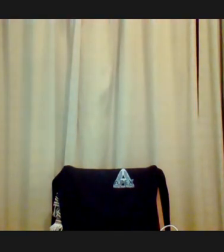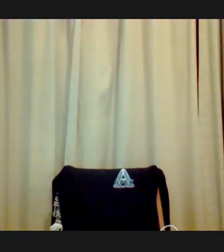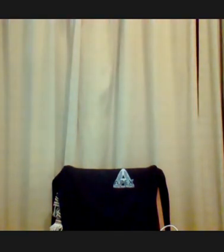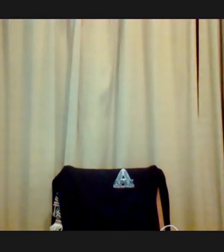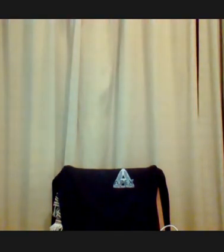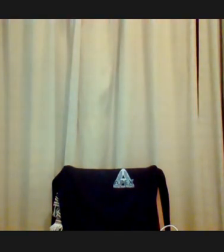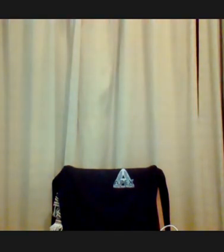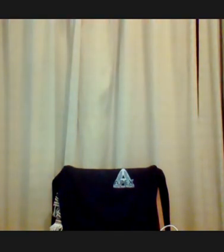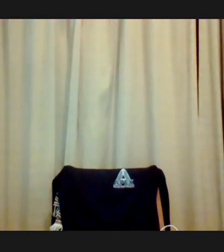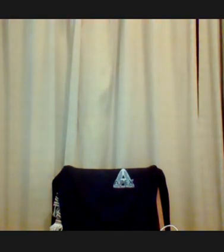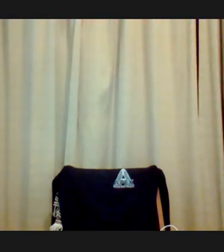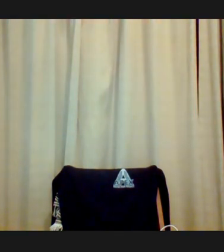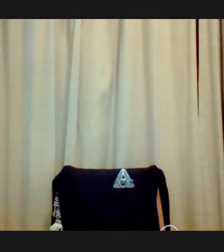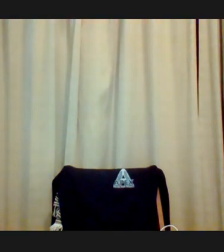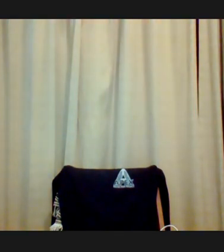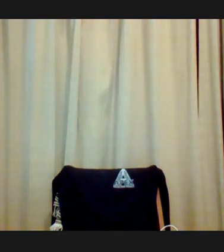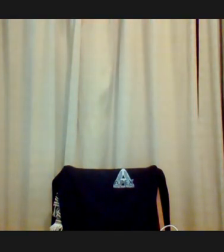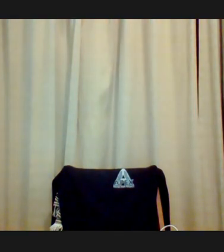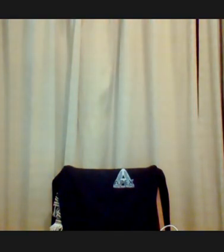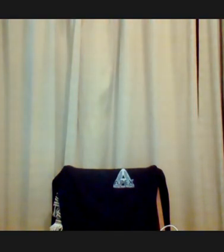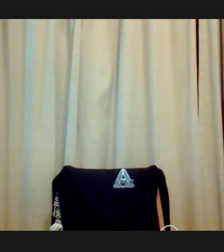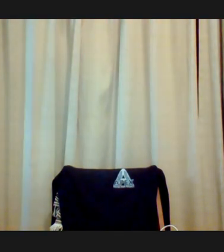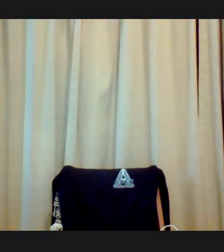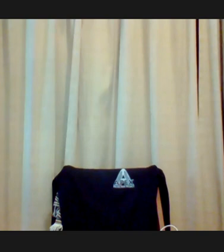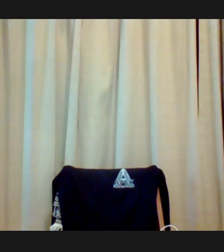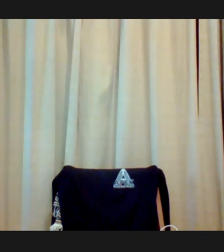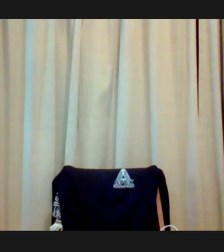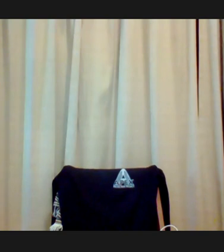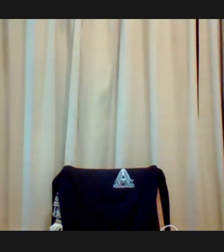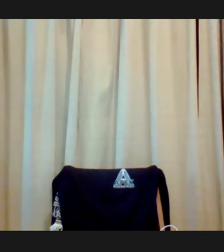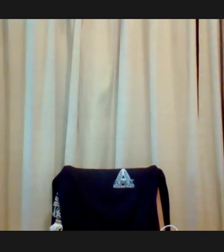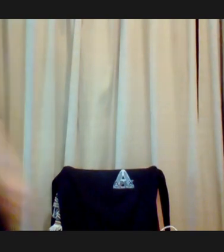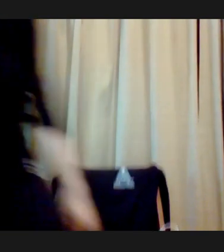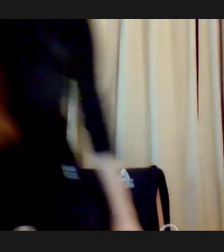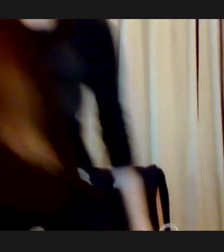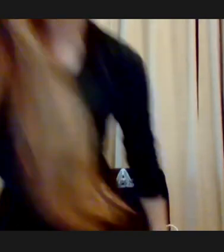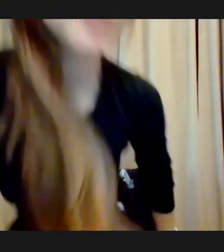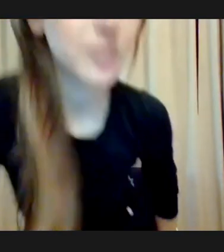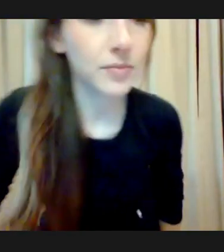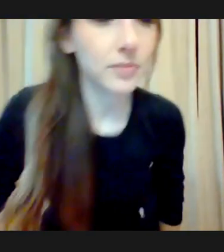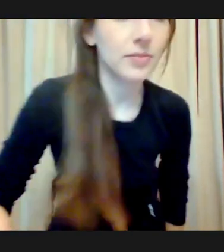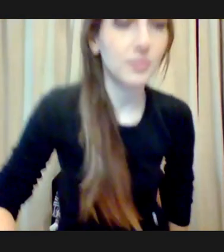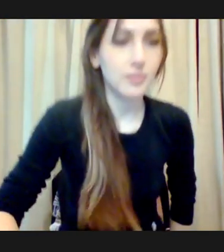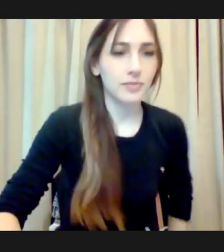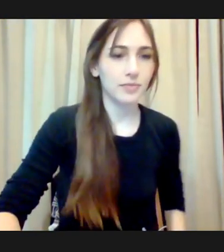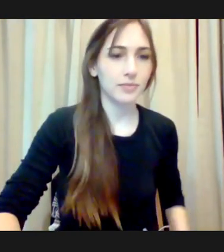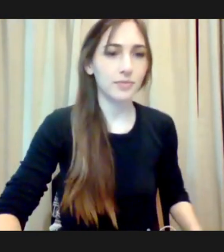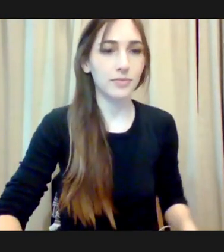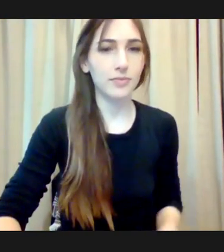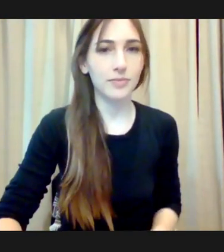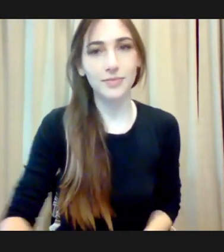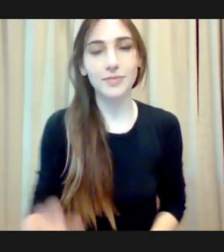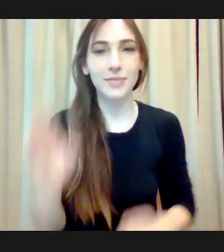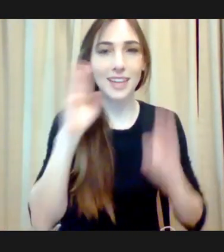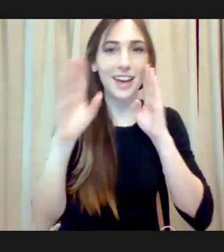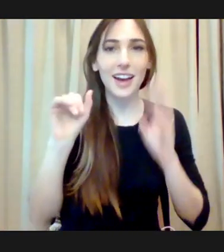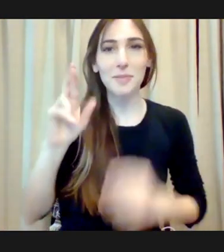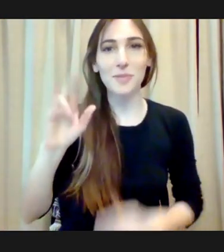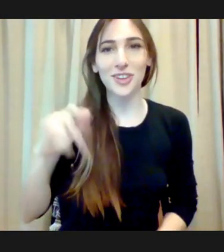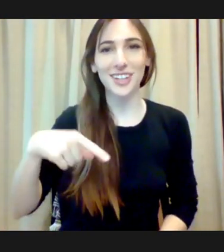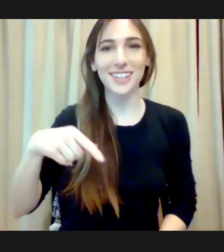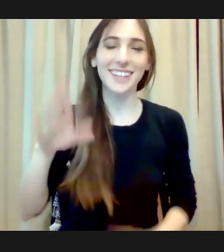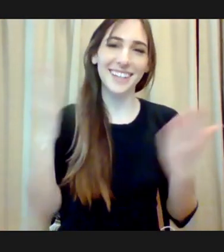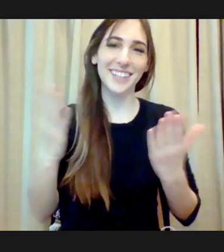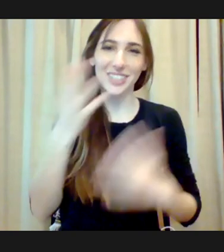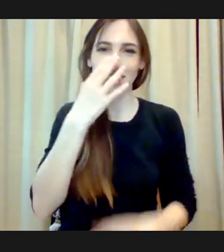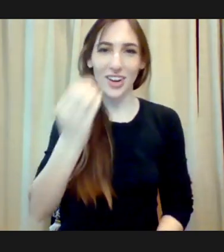Hi, Amaroq, how are you? I'm doing great today. How are you? Good, good. And there's Caroline. Yay,